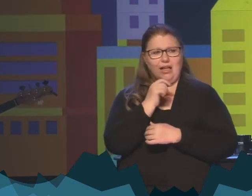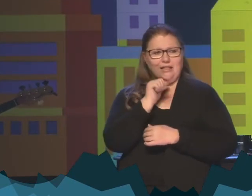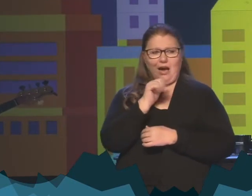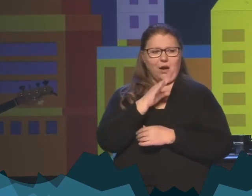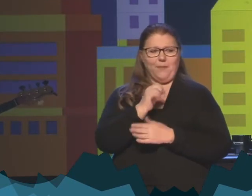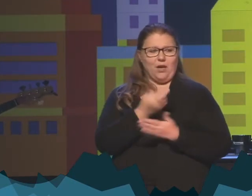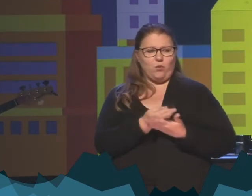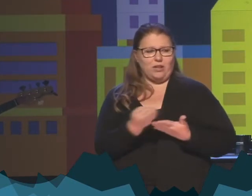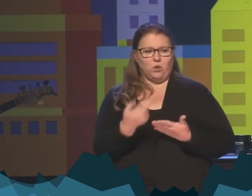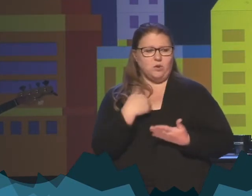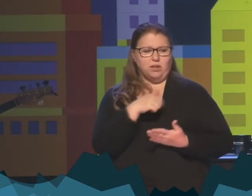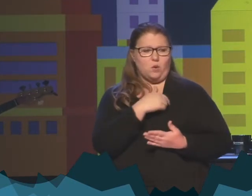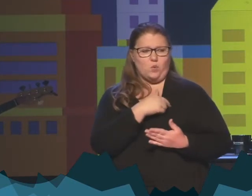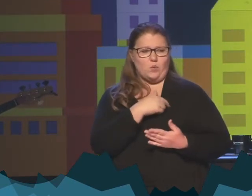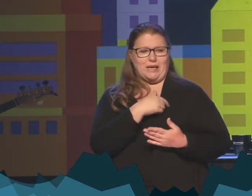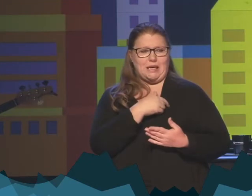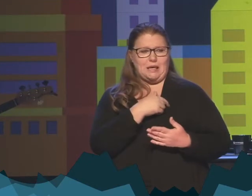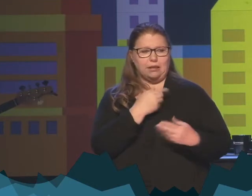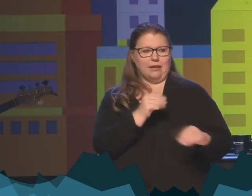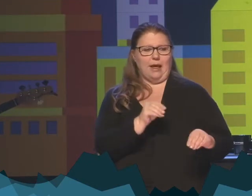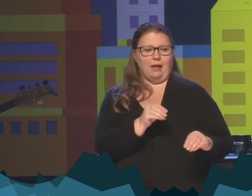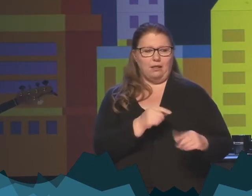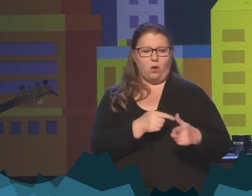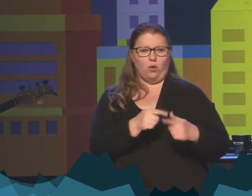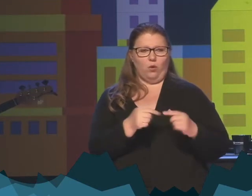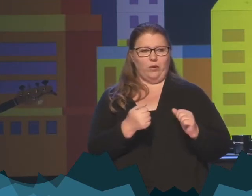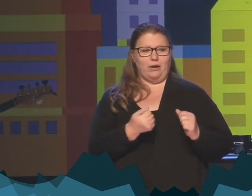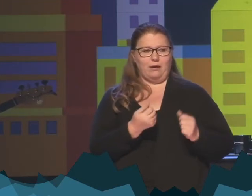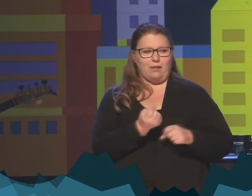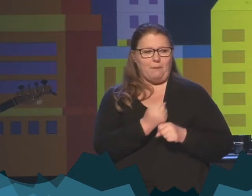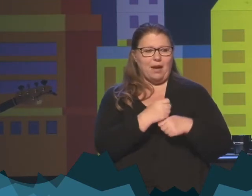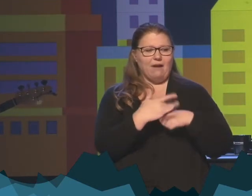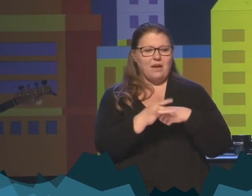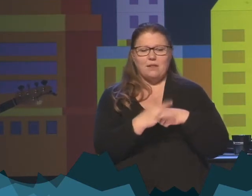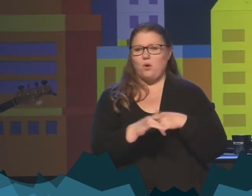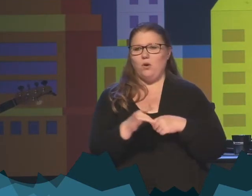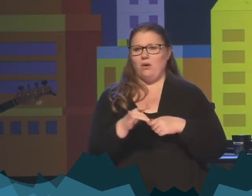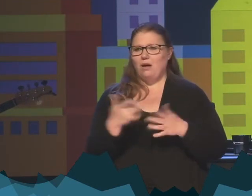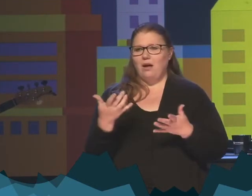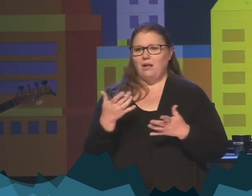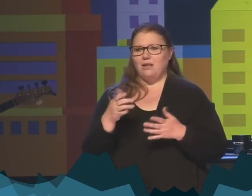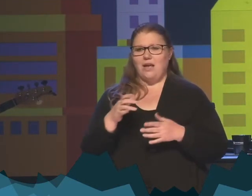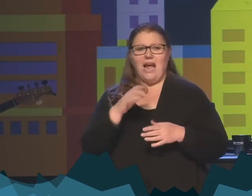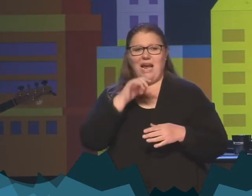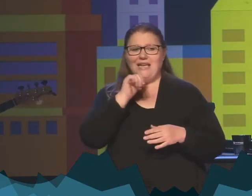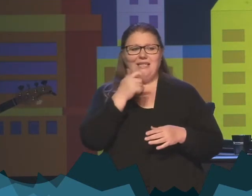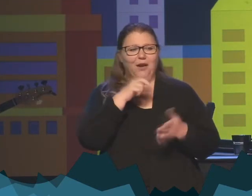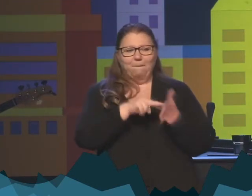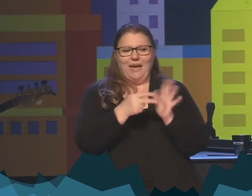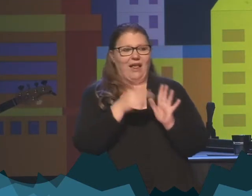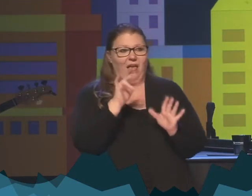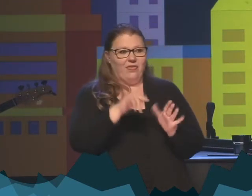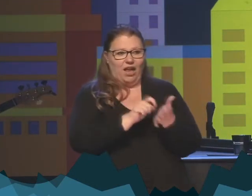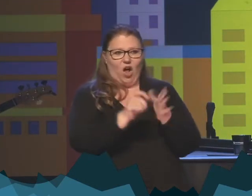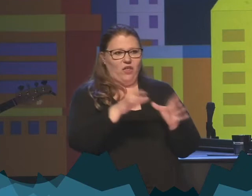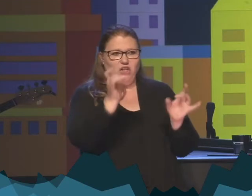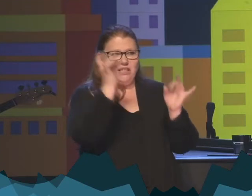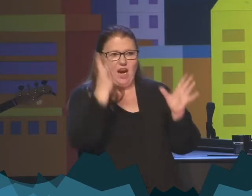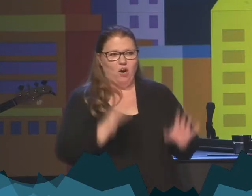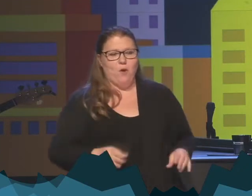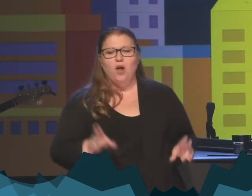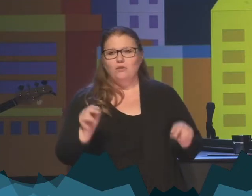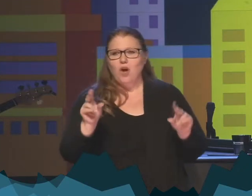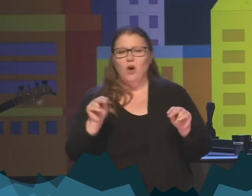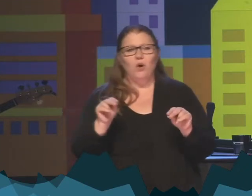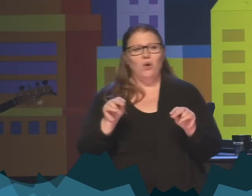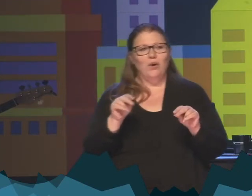resource we espouse or that we put out there. It's not to say that person's evil or bad or that author is all the terrible. It's just to